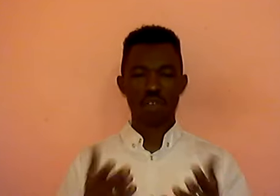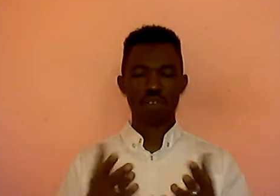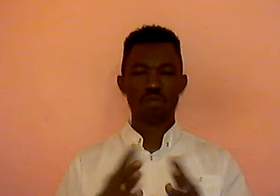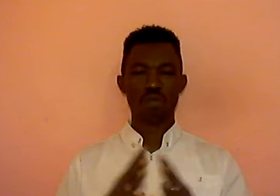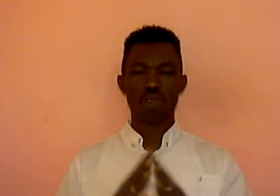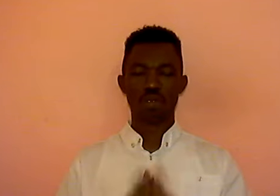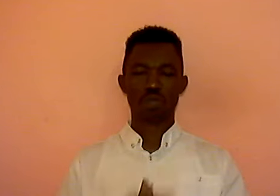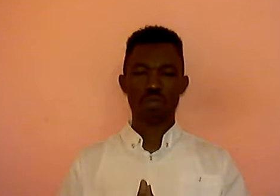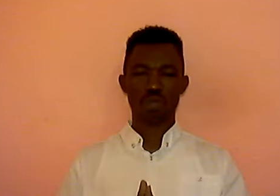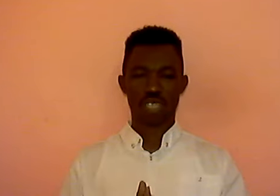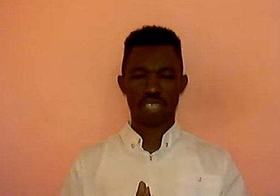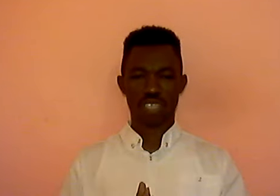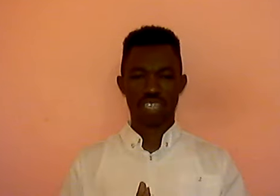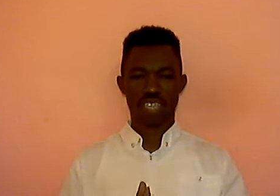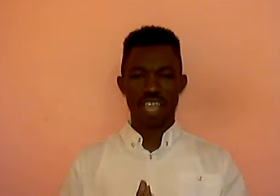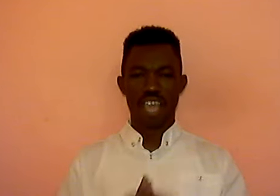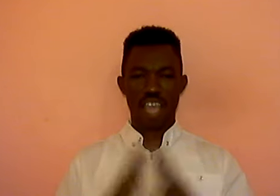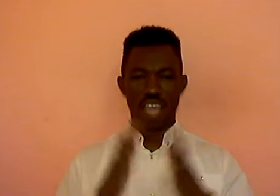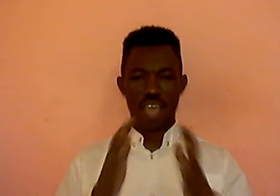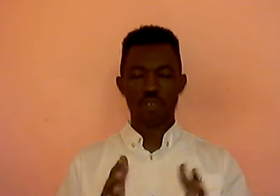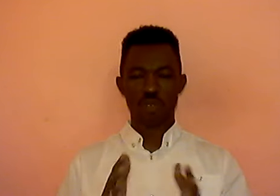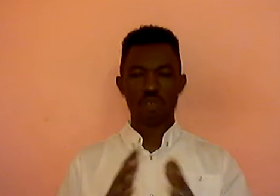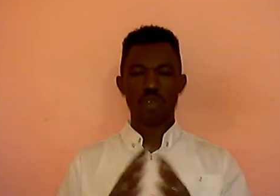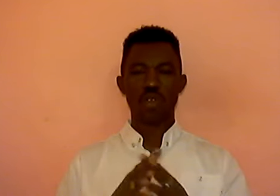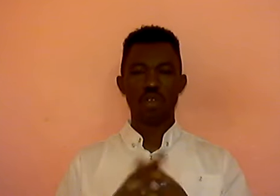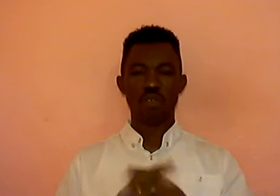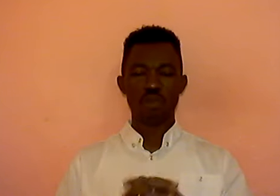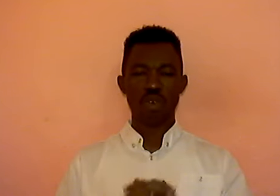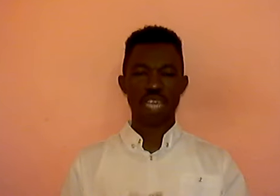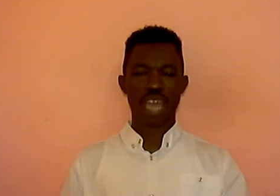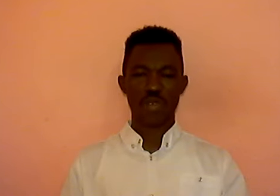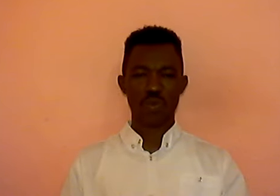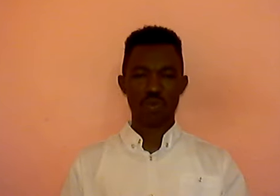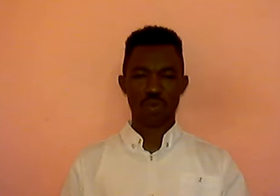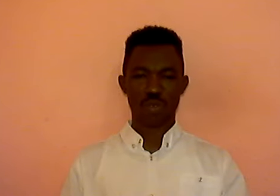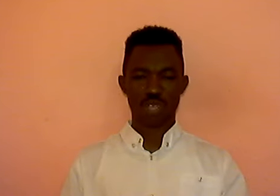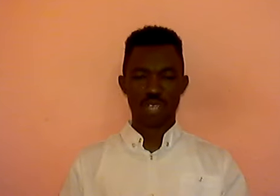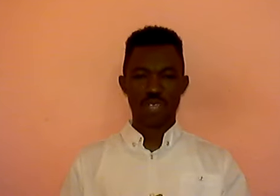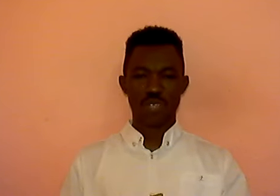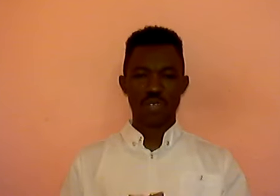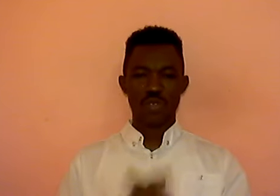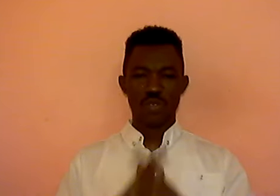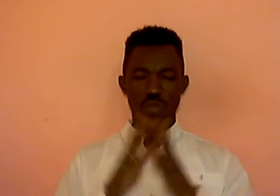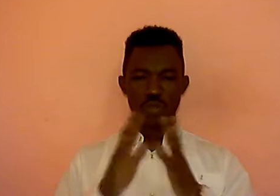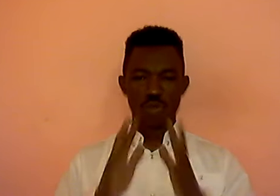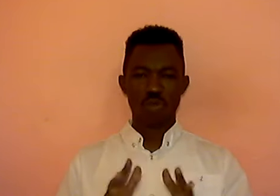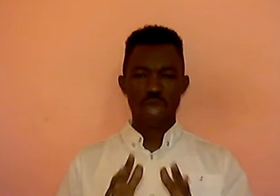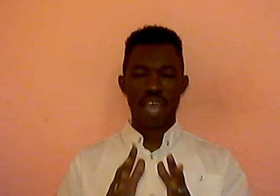love you all so much. And God loves you more than I do. You are